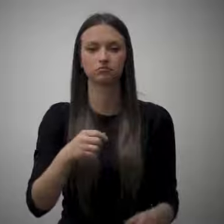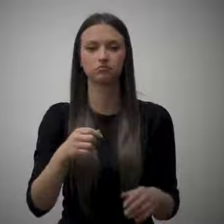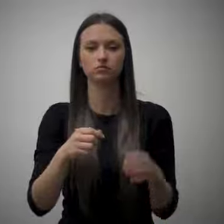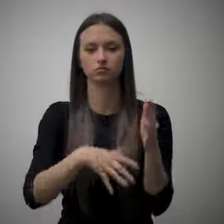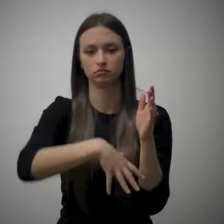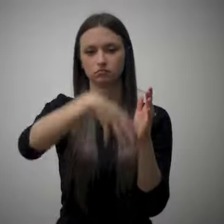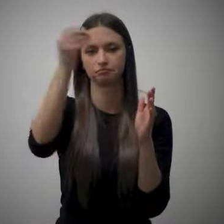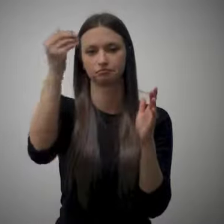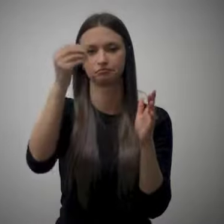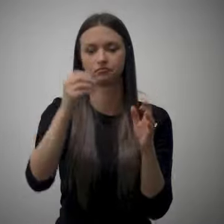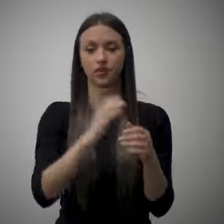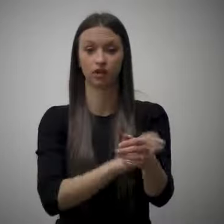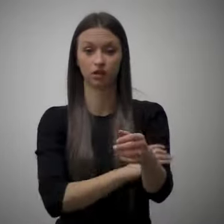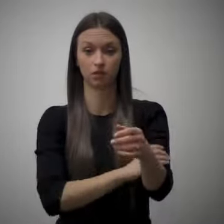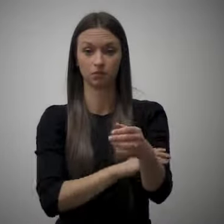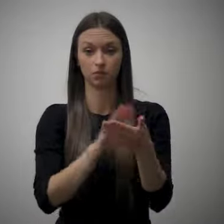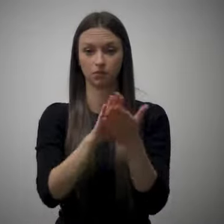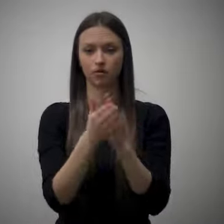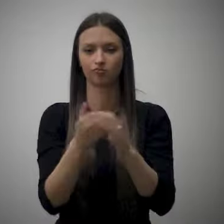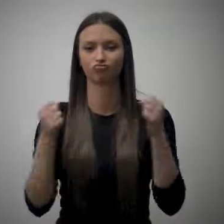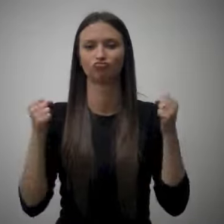washed away. The muscle is strengthened.